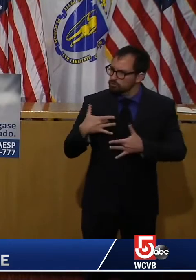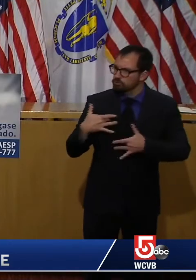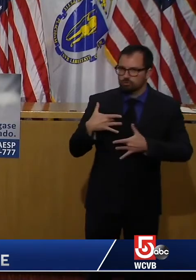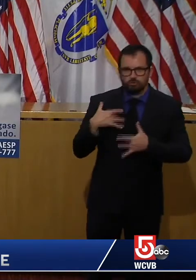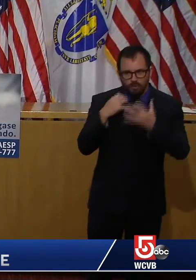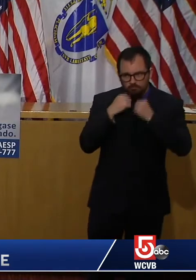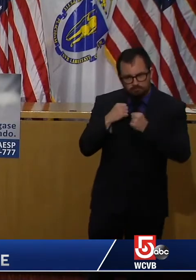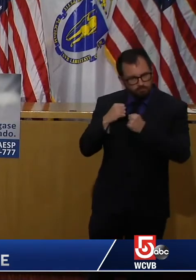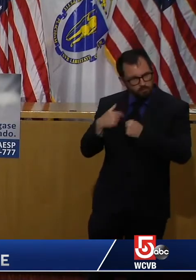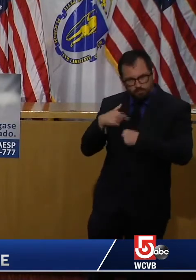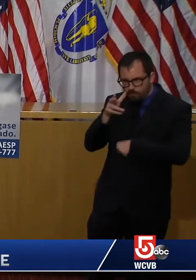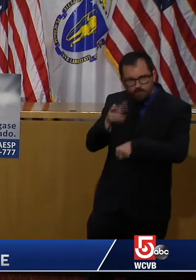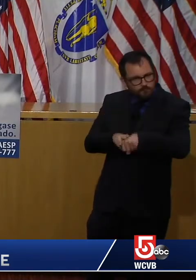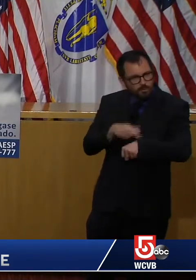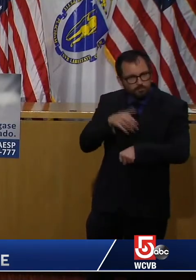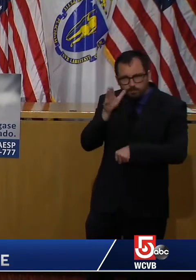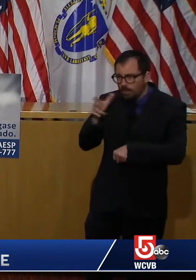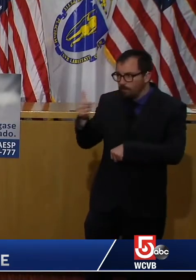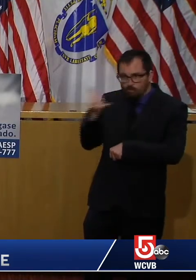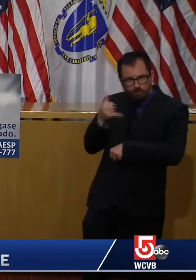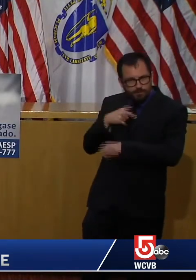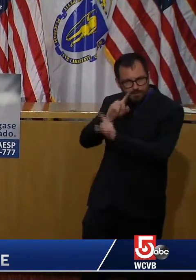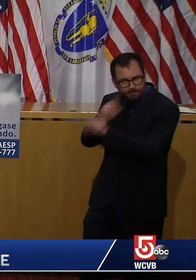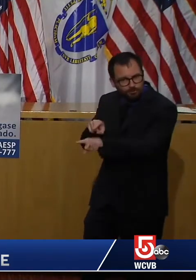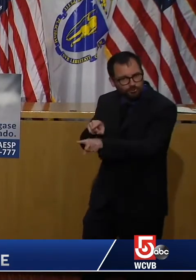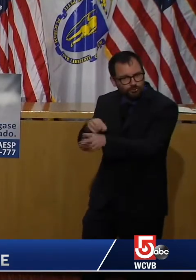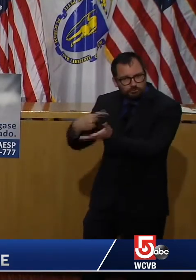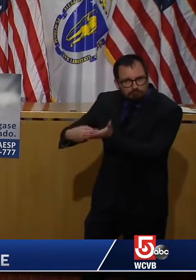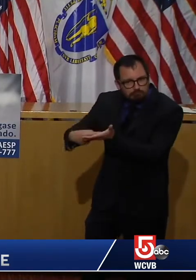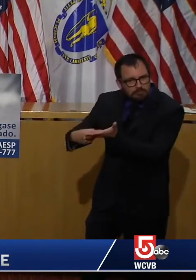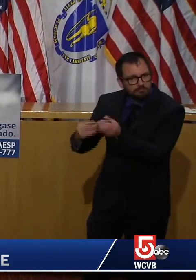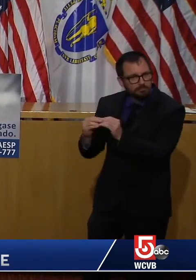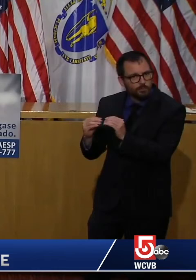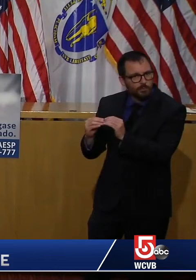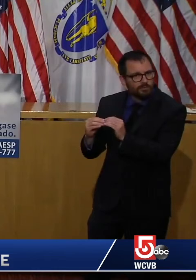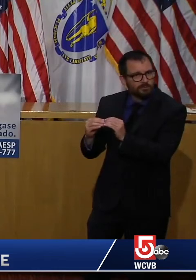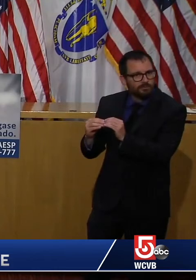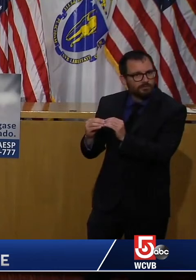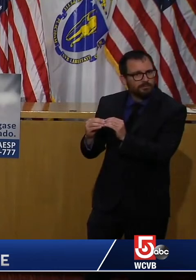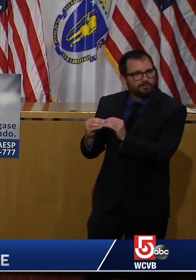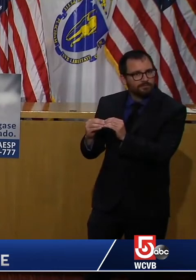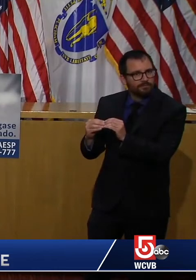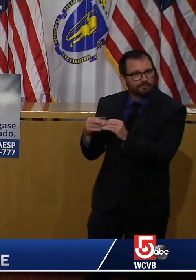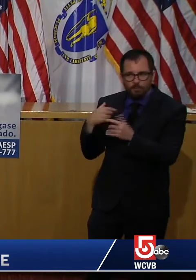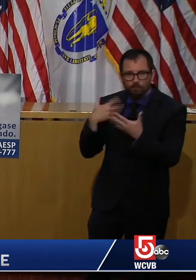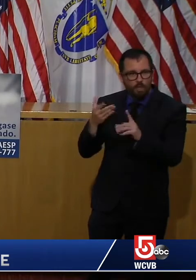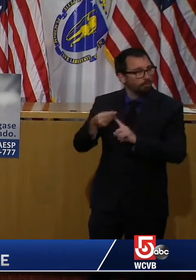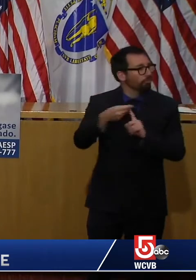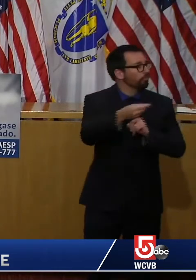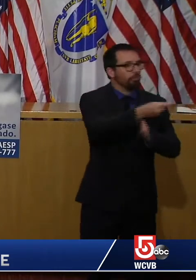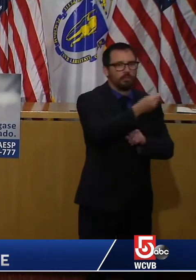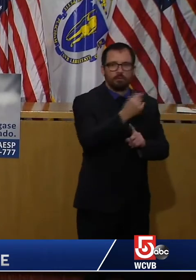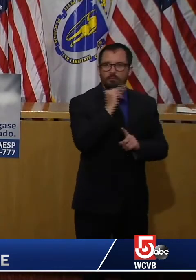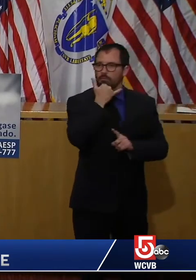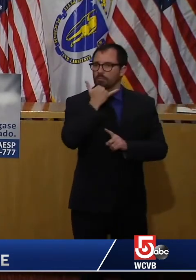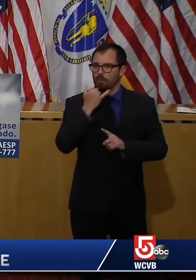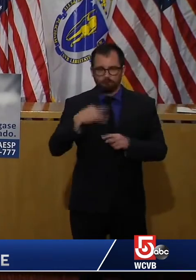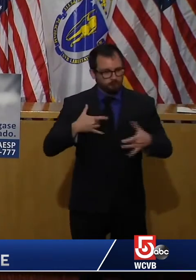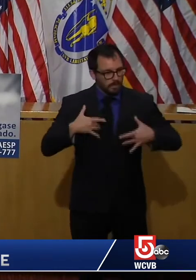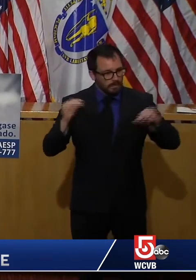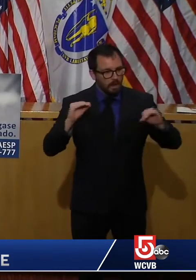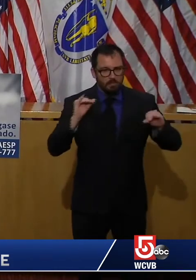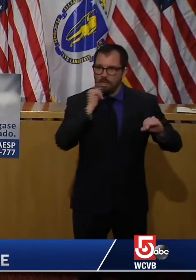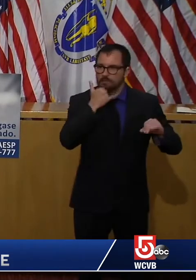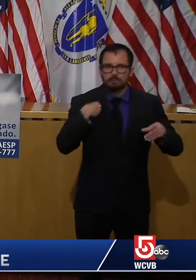support people in isolation. That's the secretary and her team in the command center have spent a lot of time with the folks at